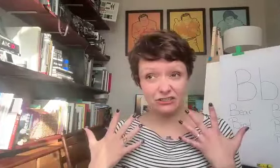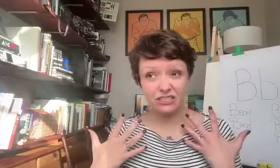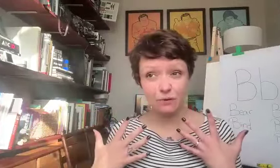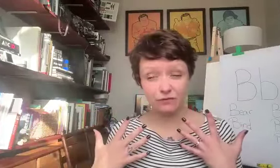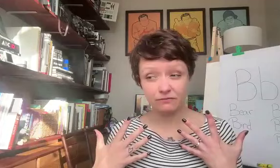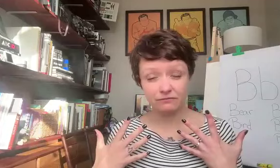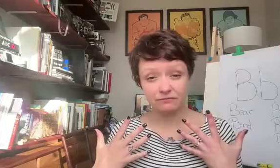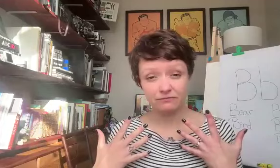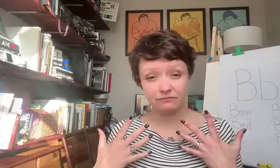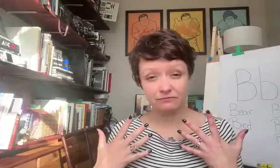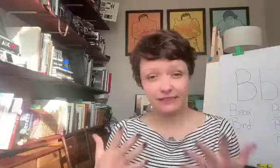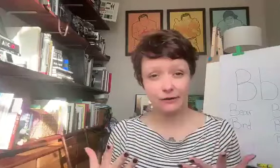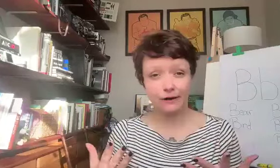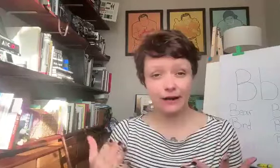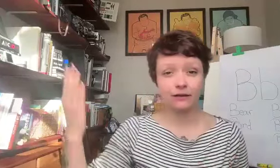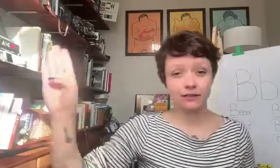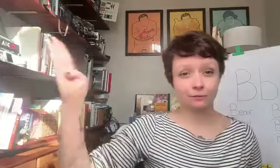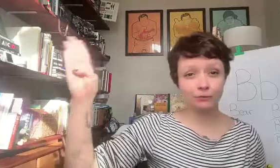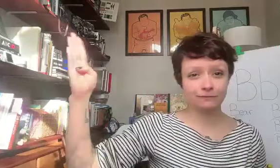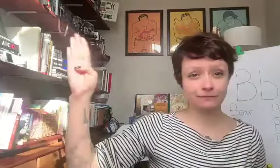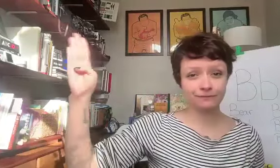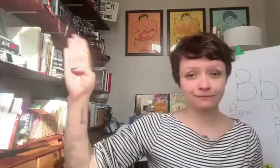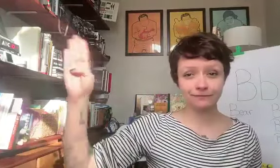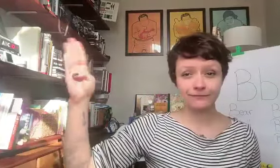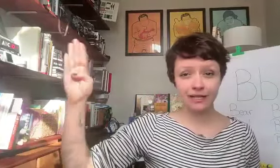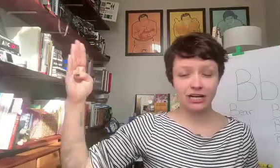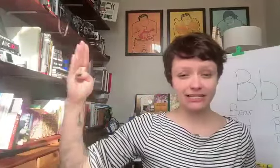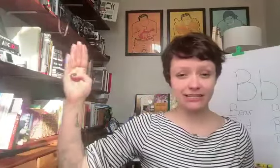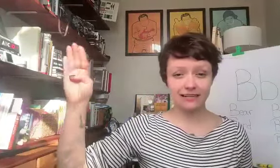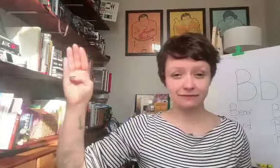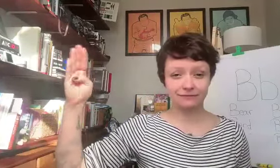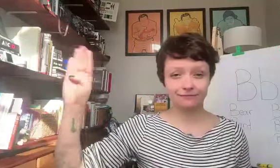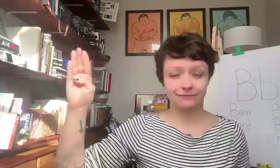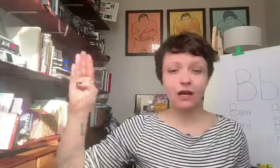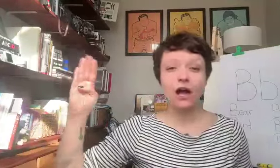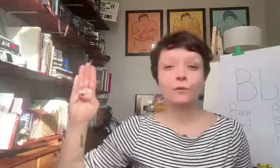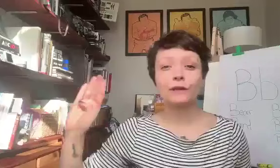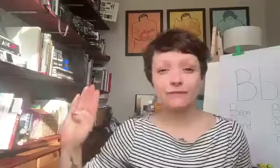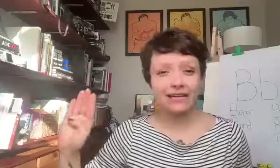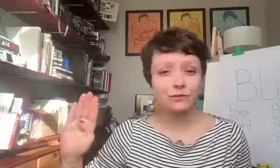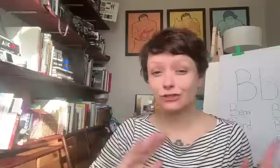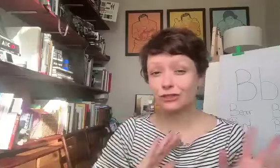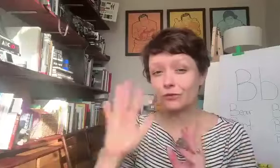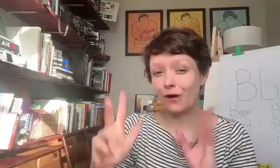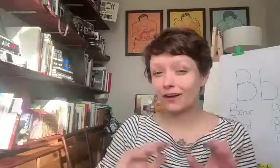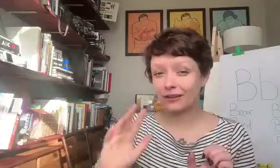you're a Smurf. That's not going on. So blue. Shake it to the side. Really fast, we'll just go through all the